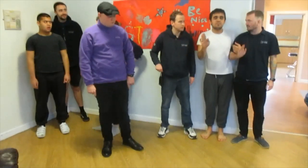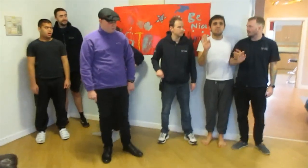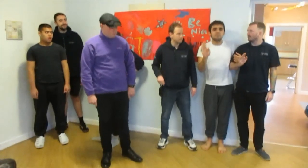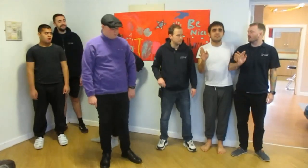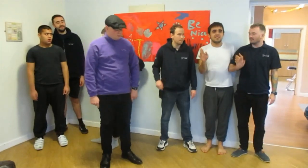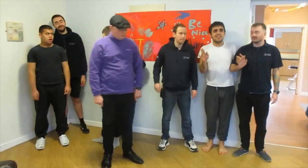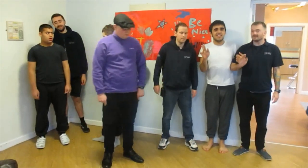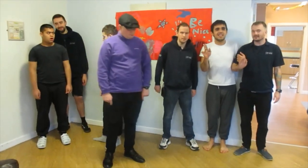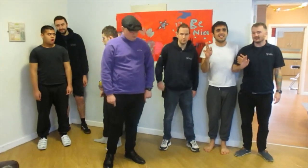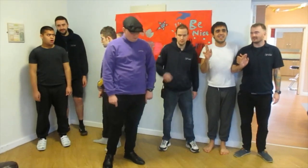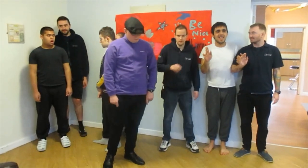do